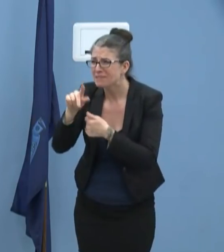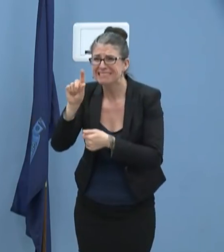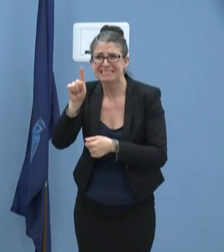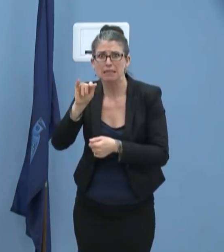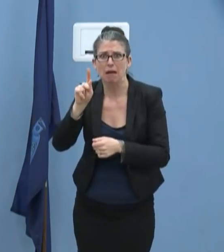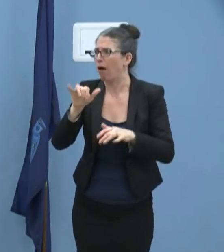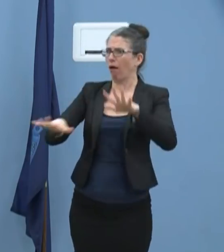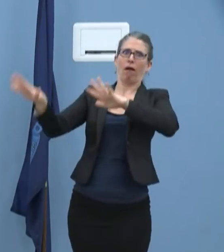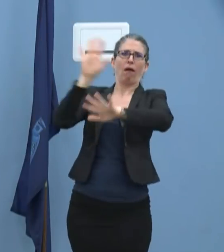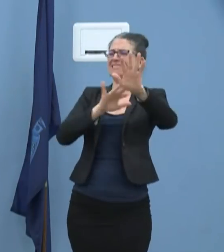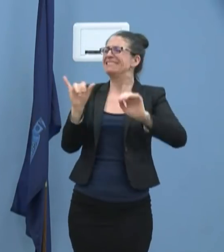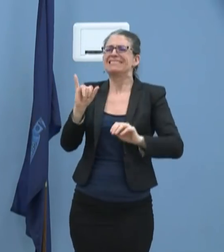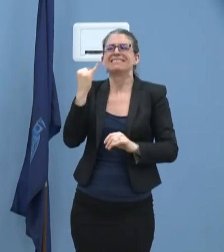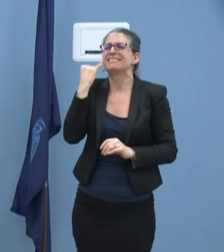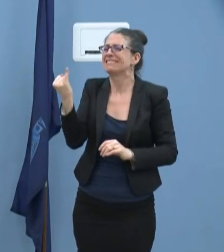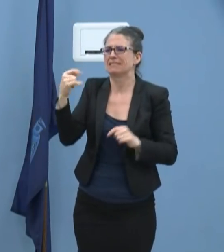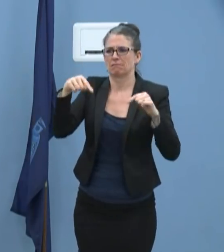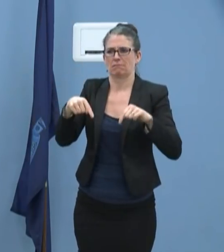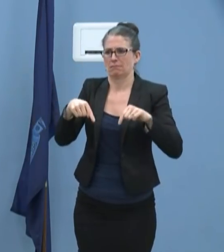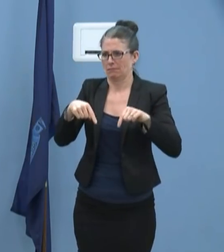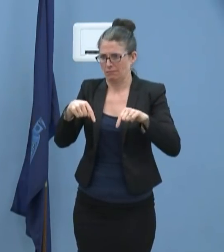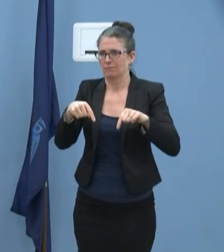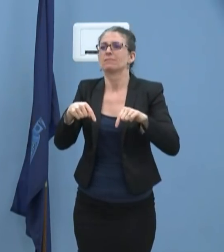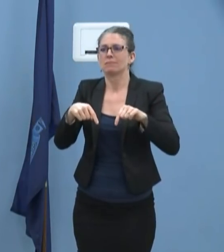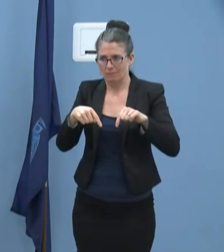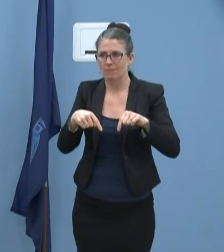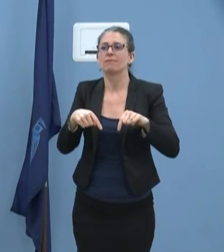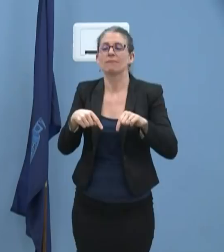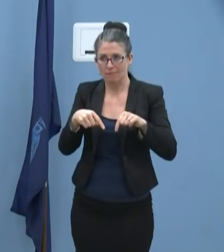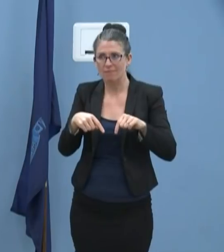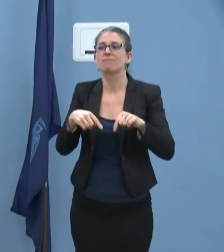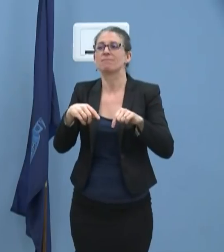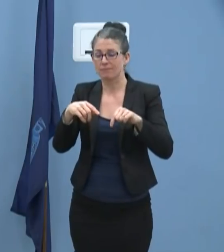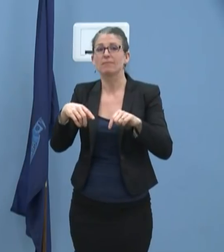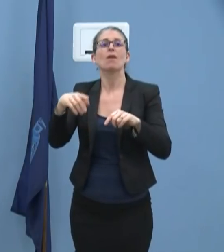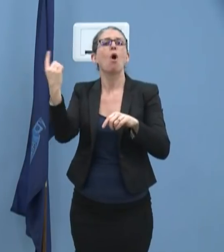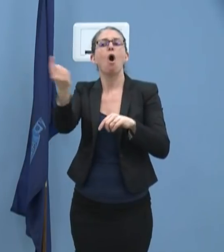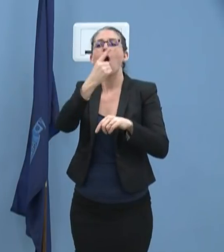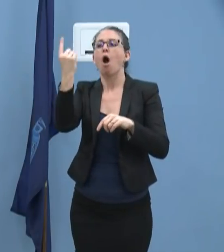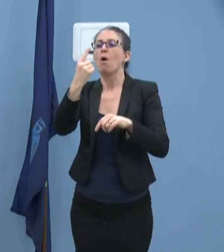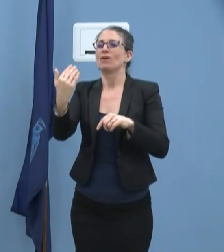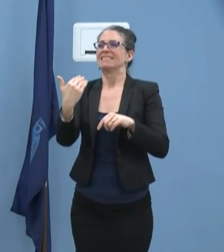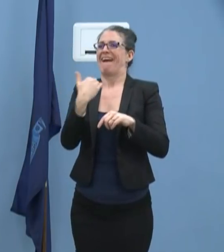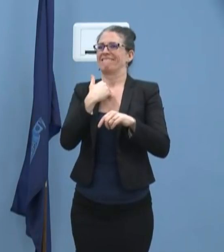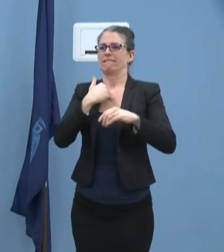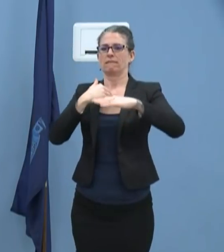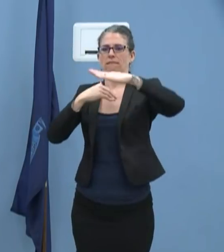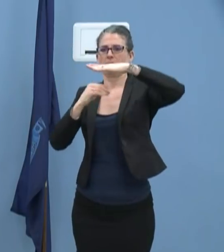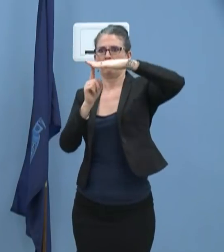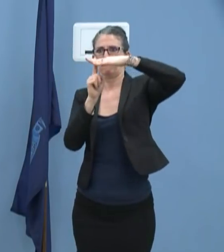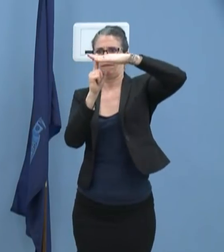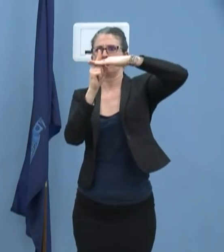much of the iceberg are we seeing? And that's just the nature of looking at infectious diseases.